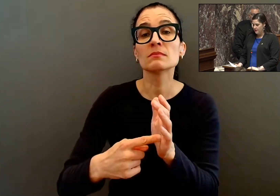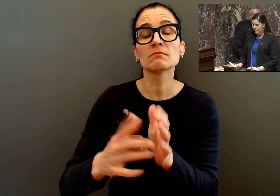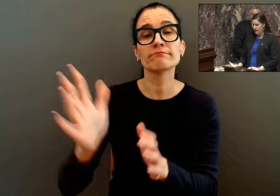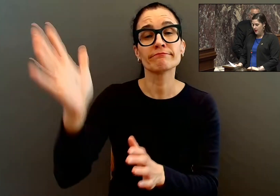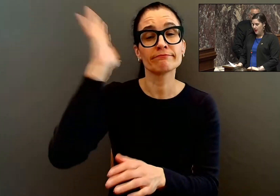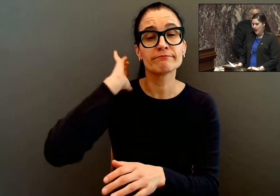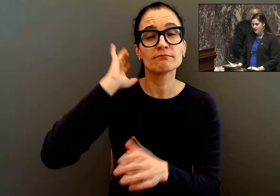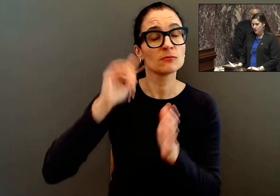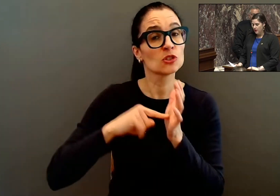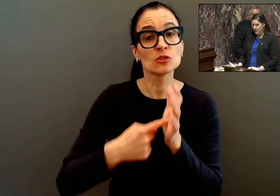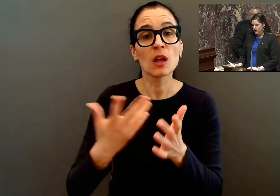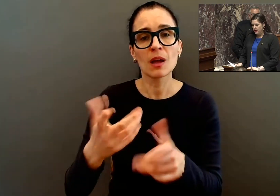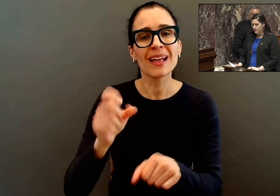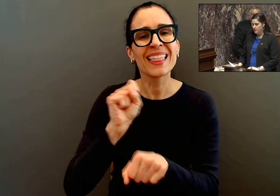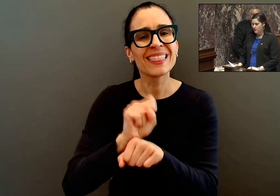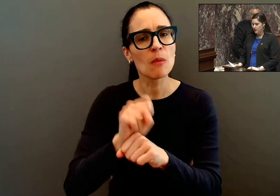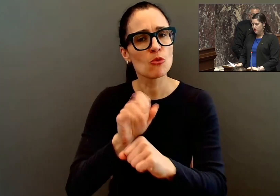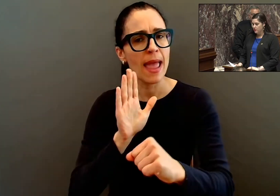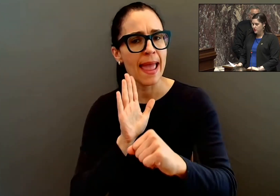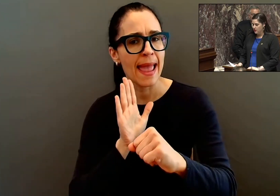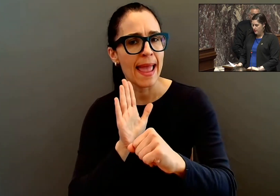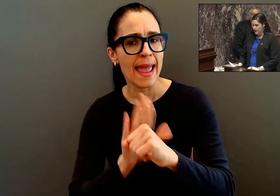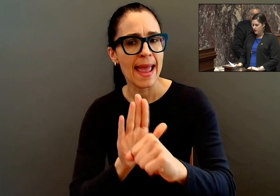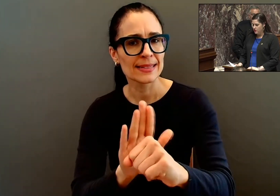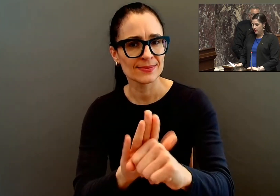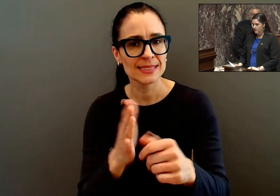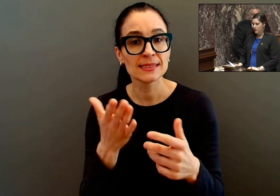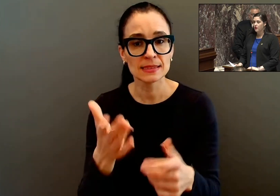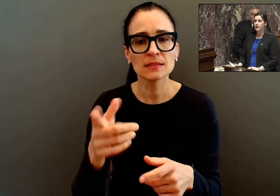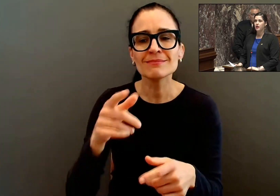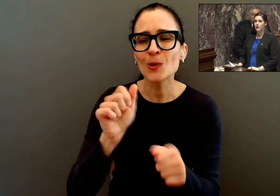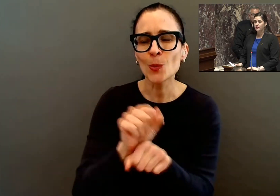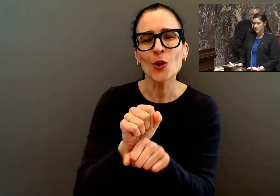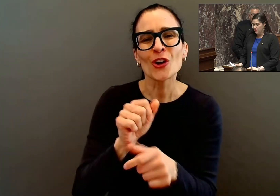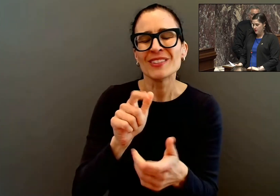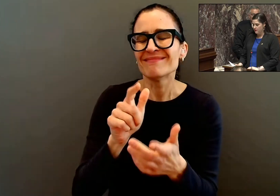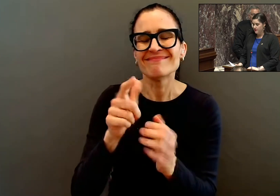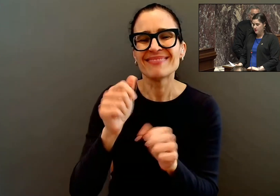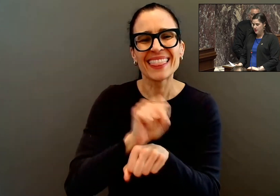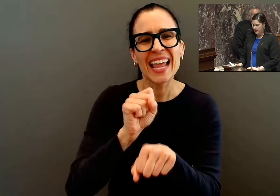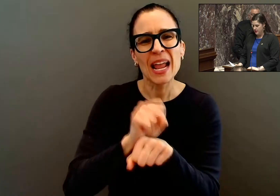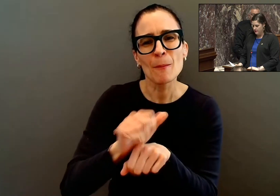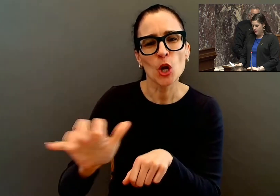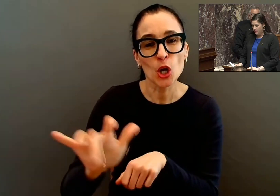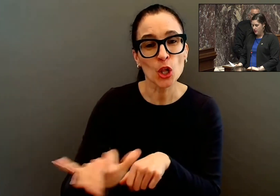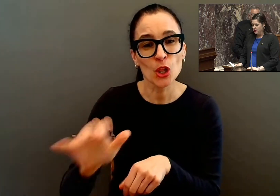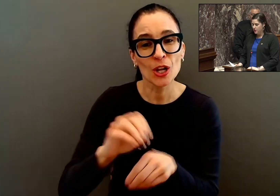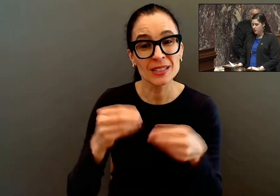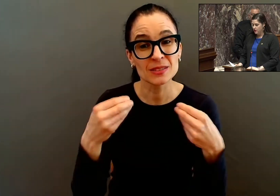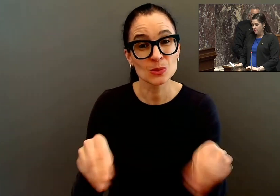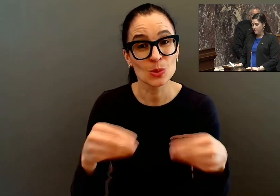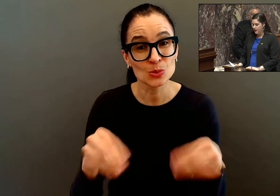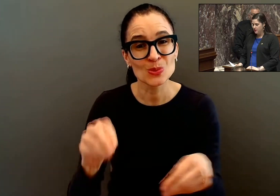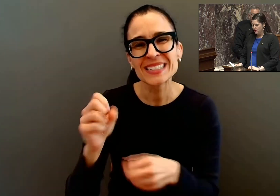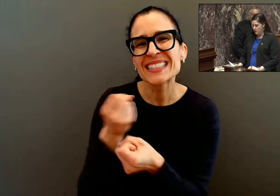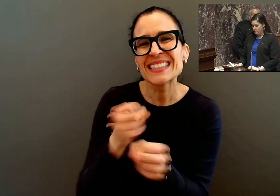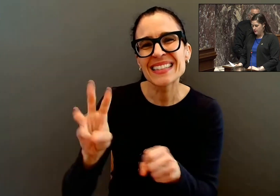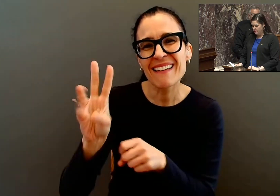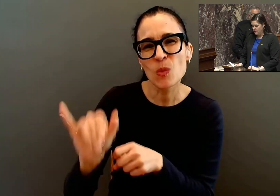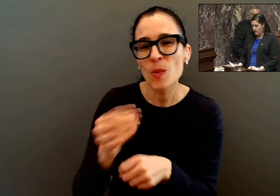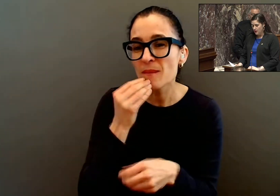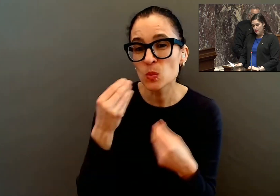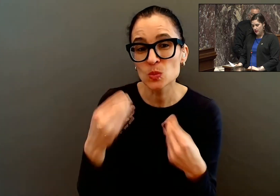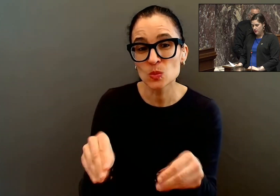Safeway. After graduating from the University of British Columbia, she gave her career to UFCW 1518. She served in various